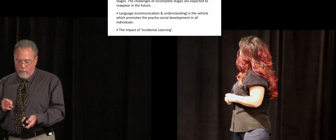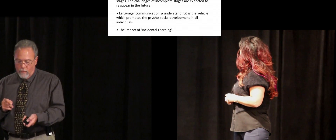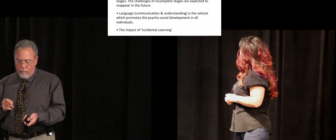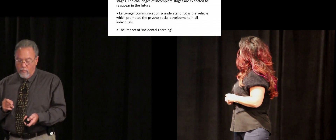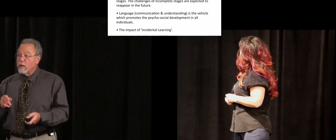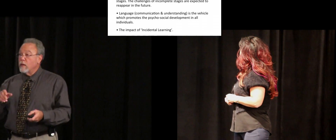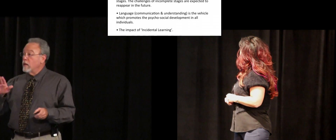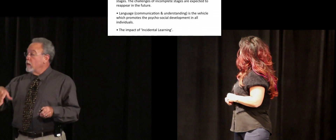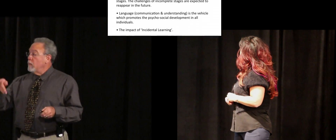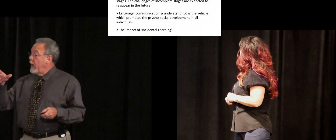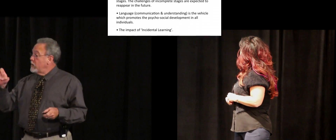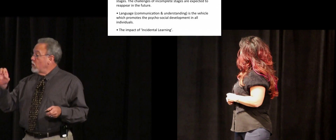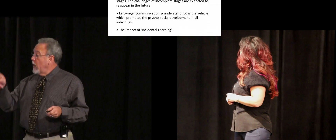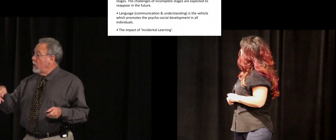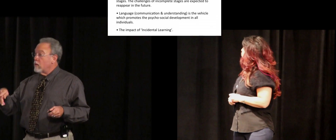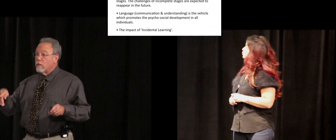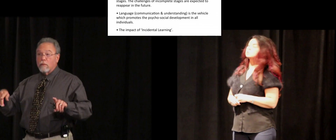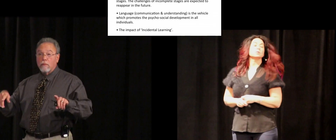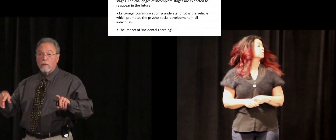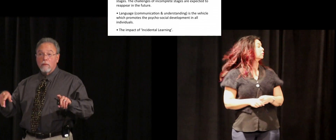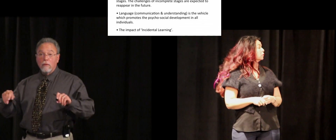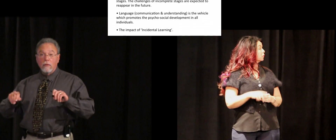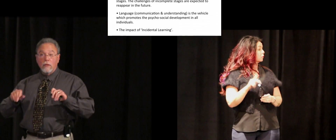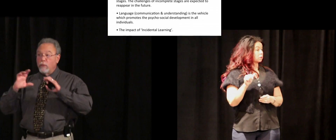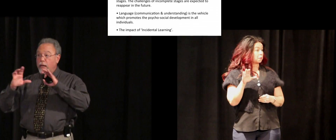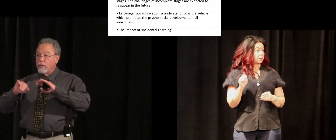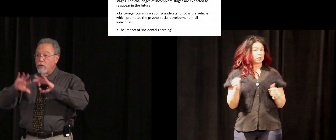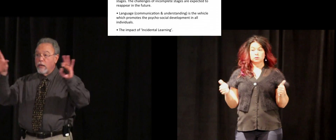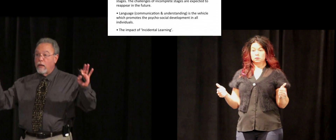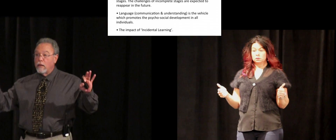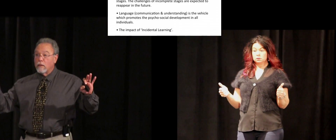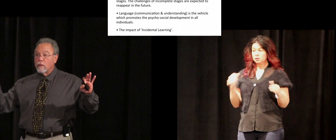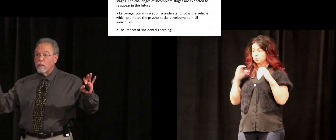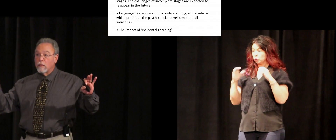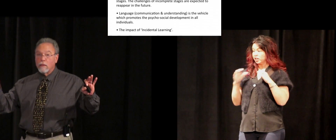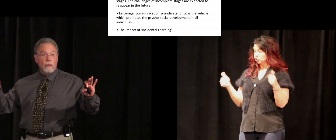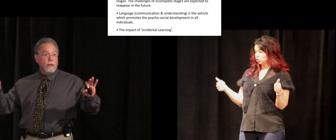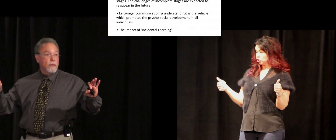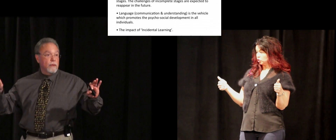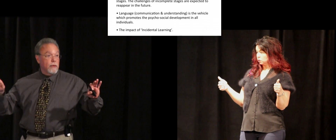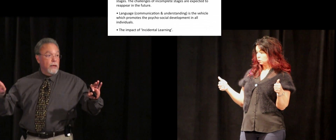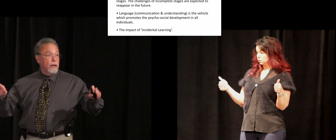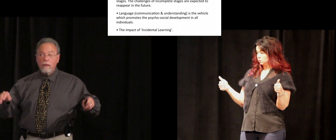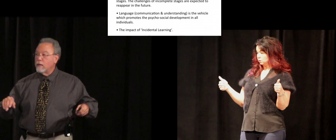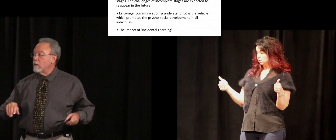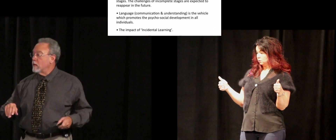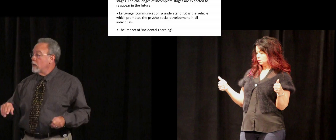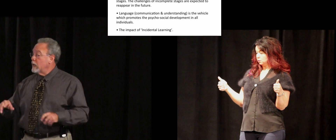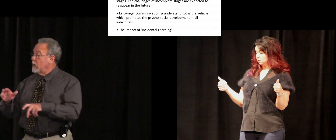A child with hearing impairment, even mild or unilateral impairment,